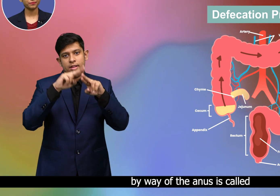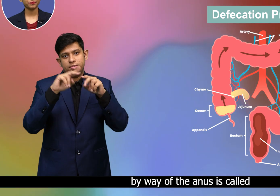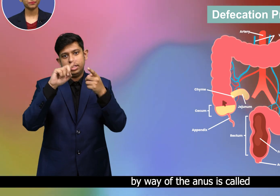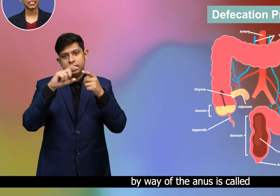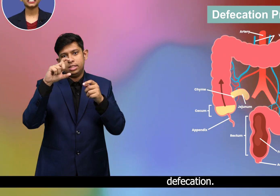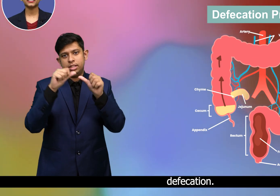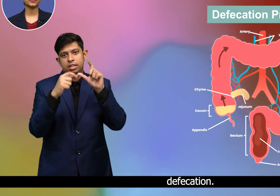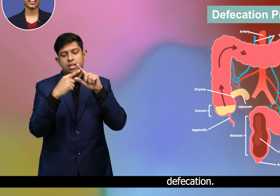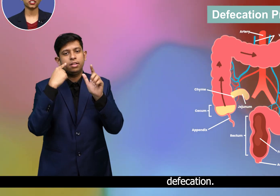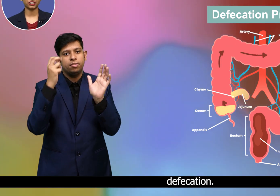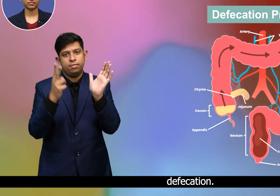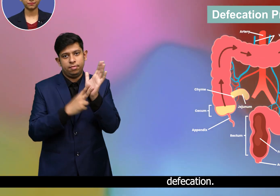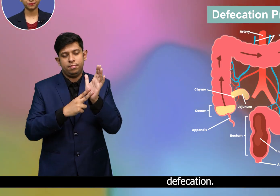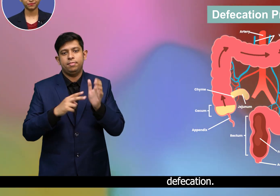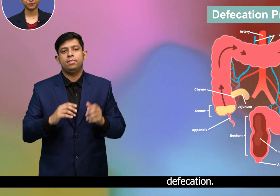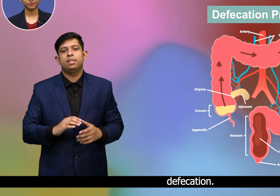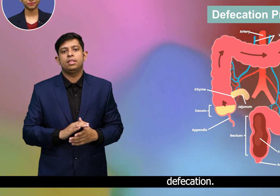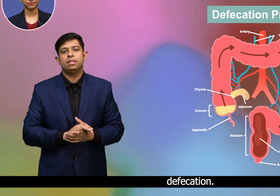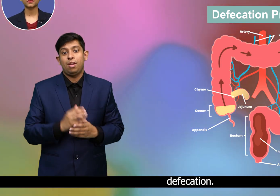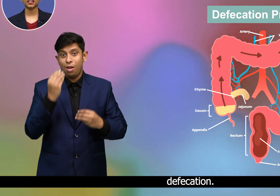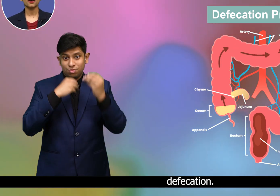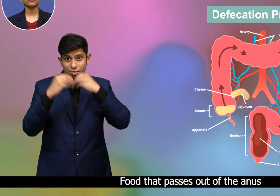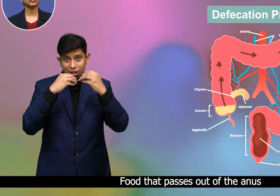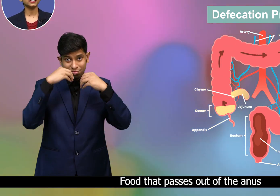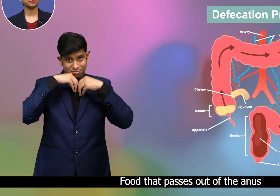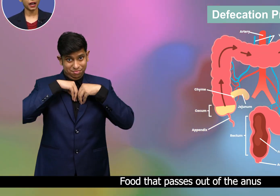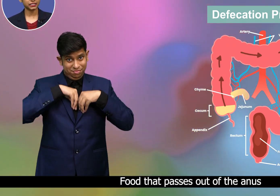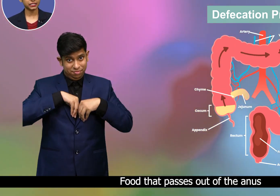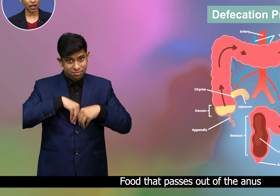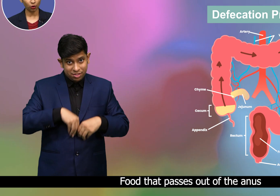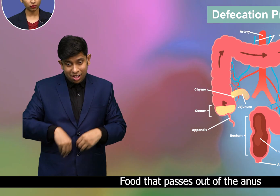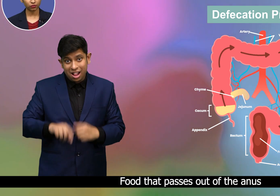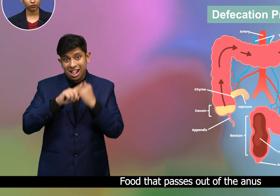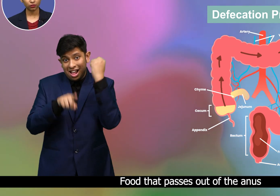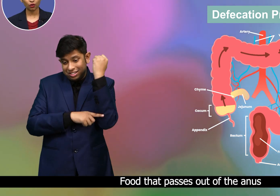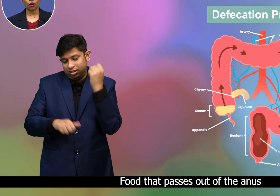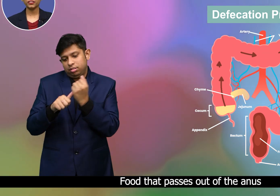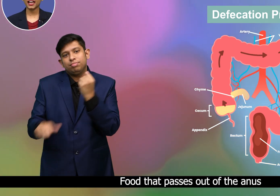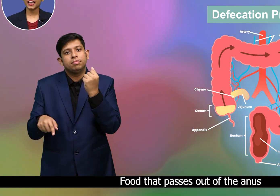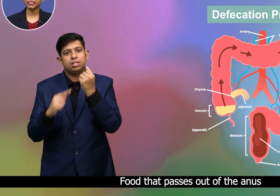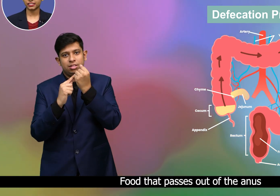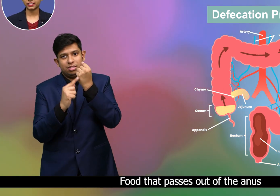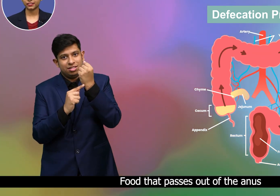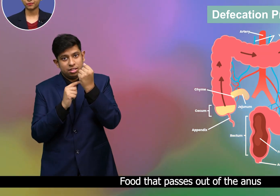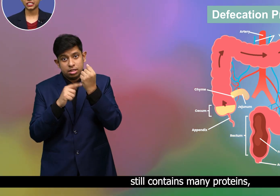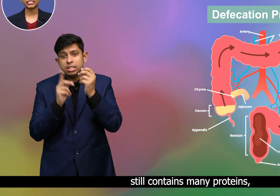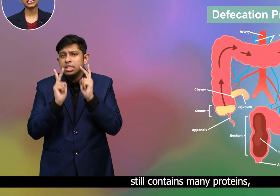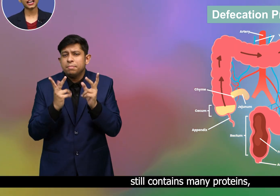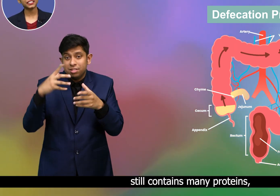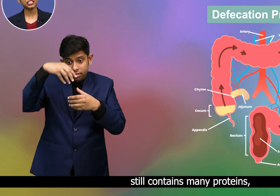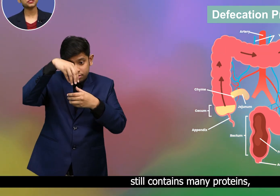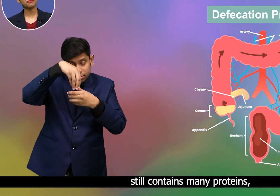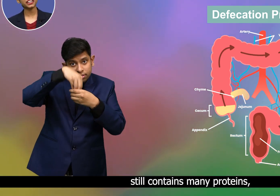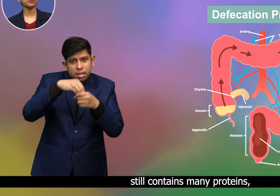called defecation. Food that passes out of the anus